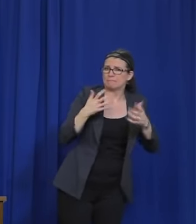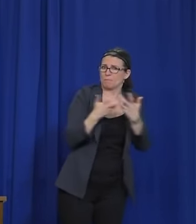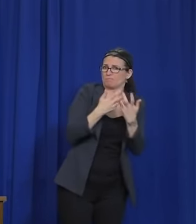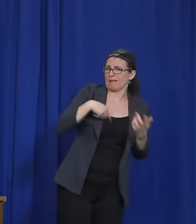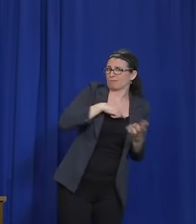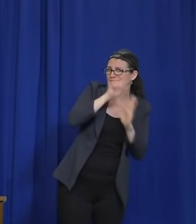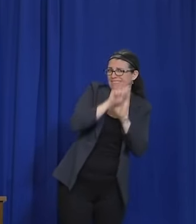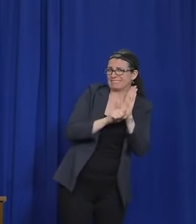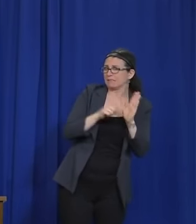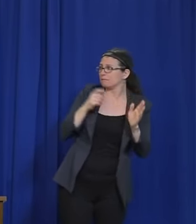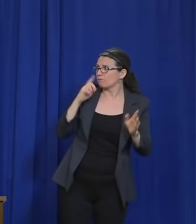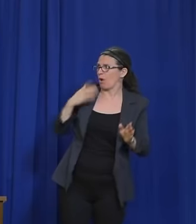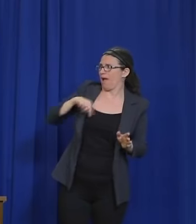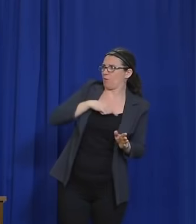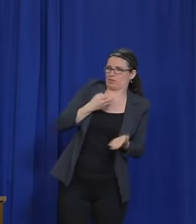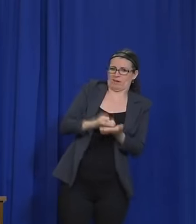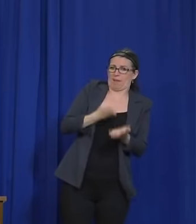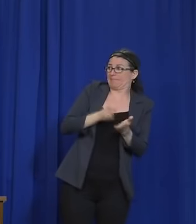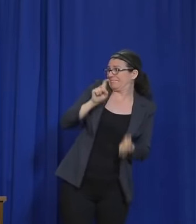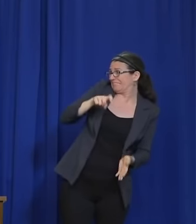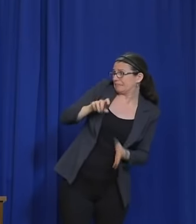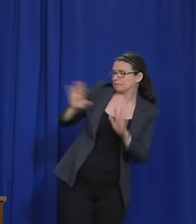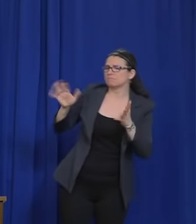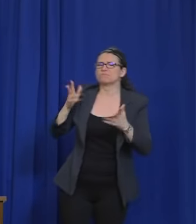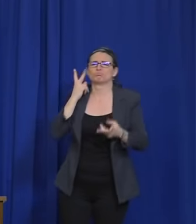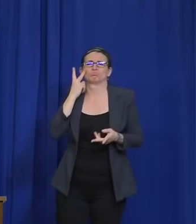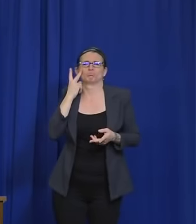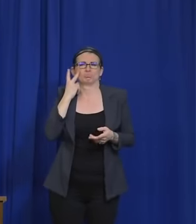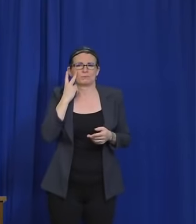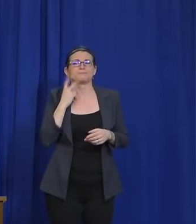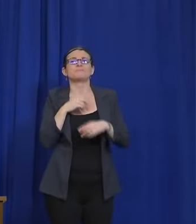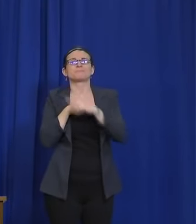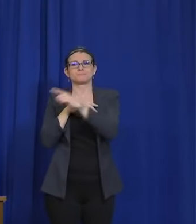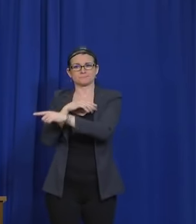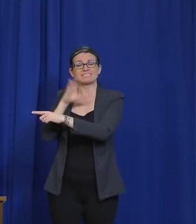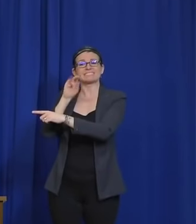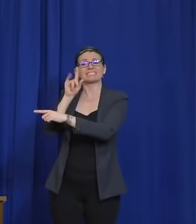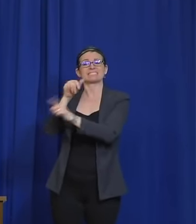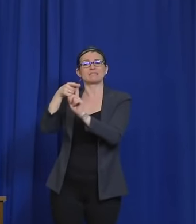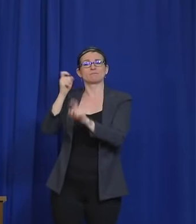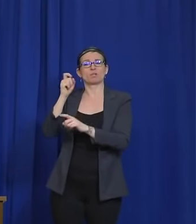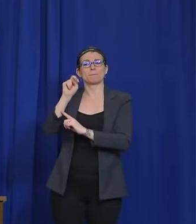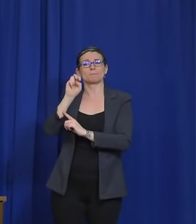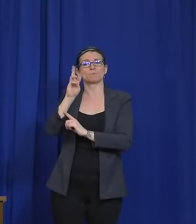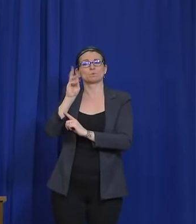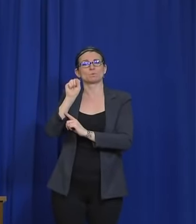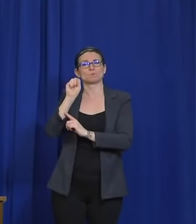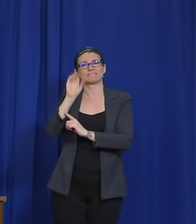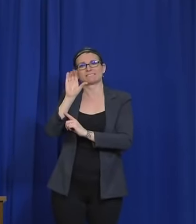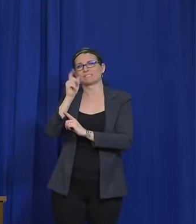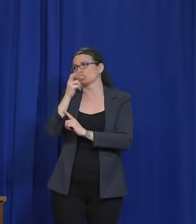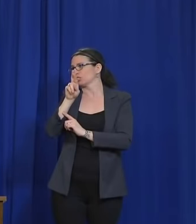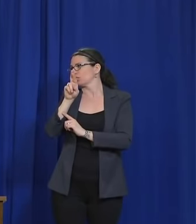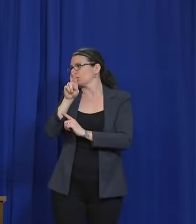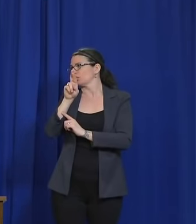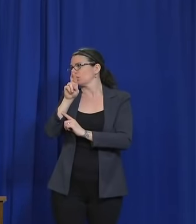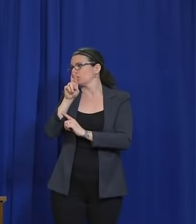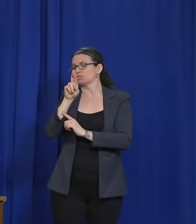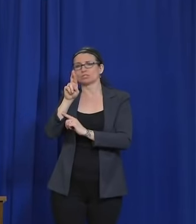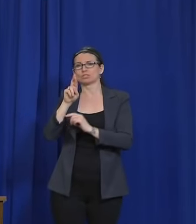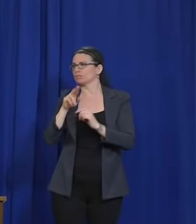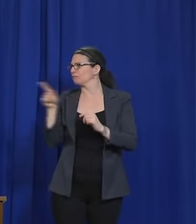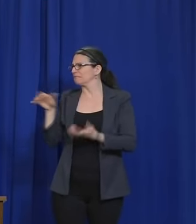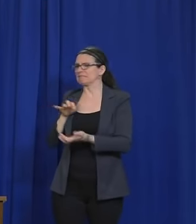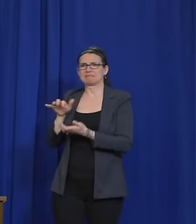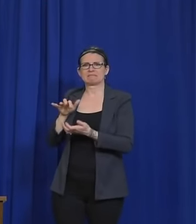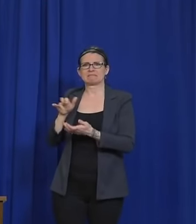And our last question is from Cindy Williams from News Center. So, Cindy, do you have a question? Oh, yes, I do. Hi there.